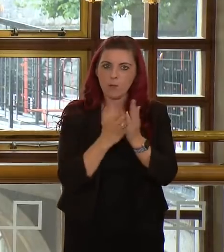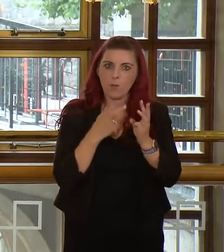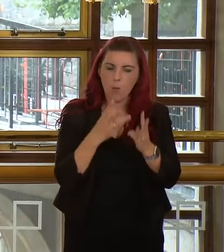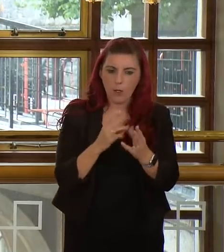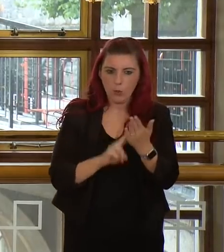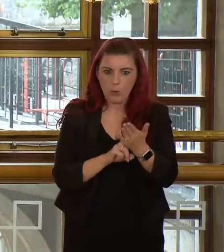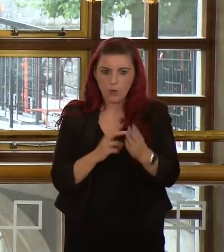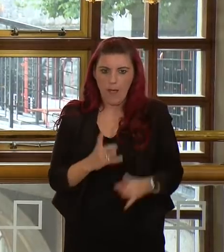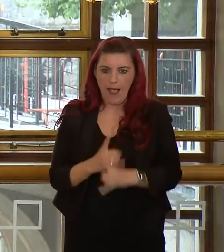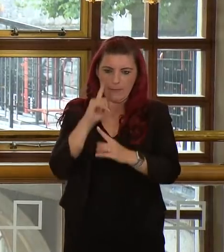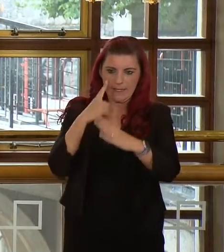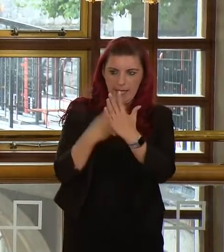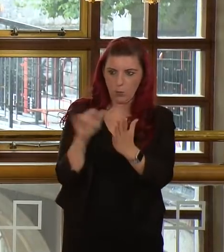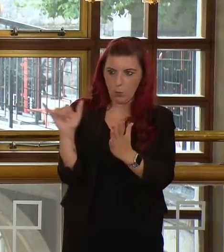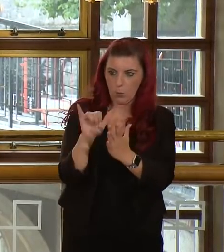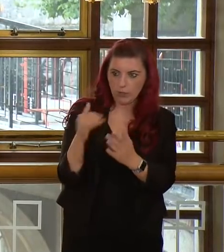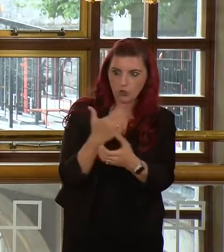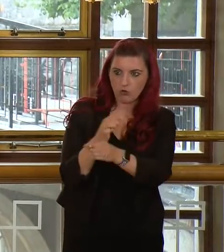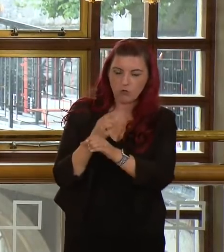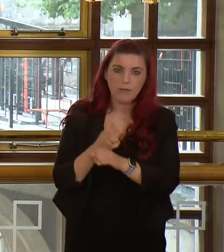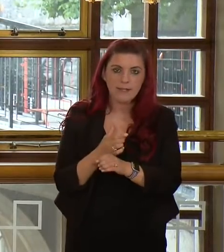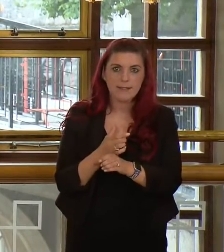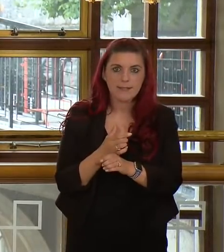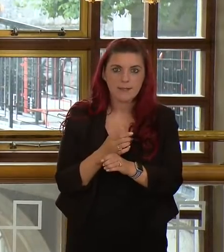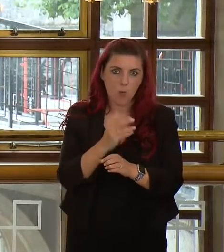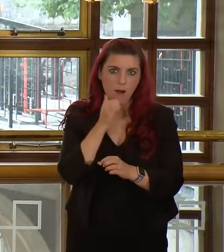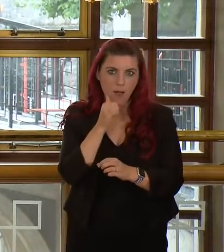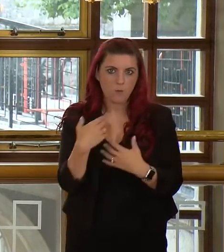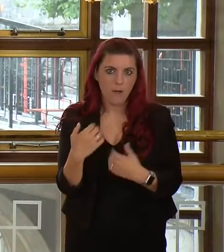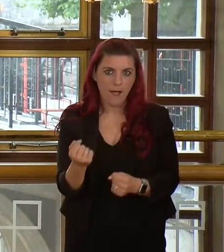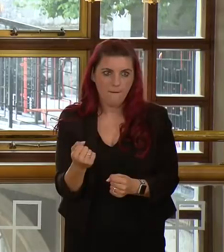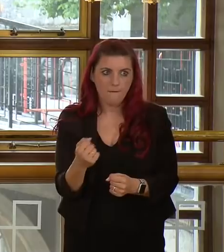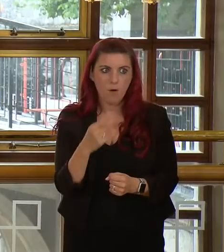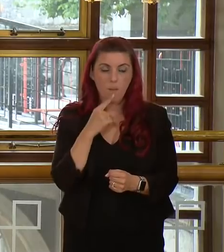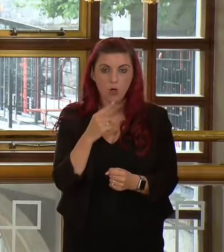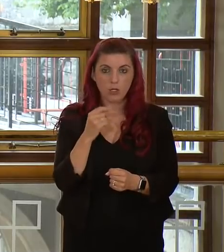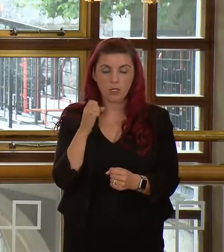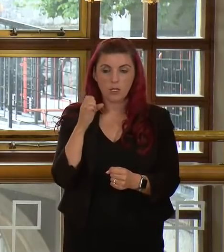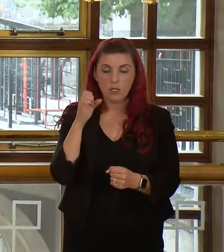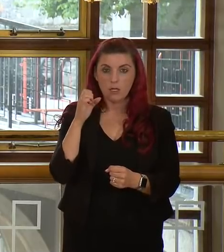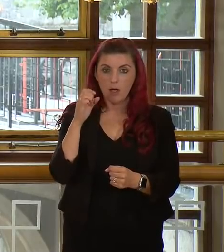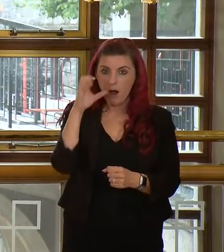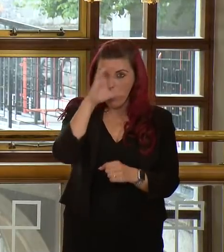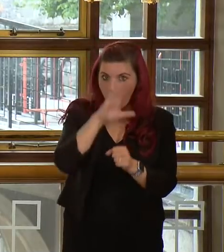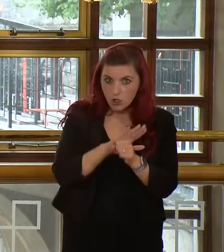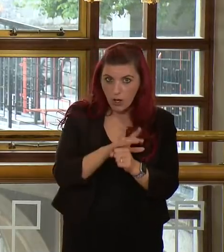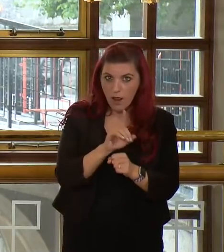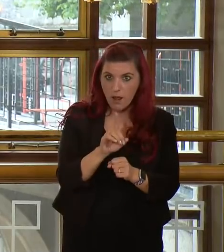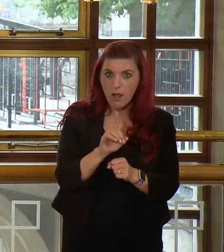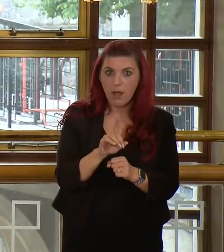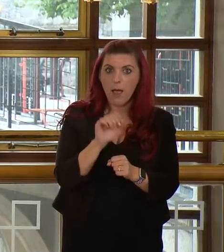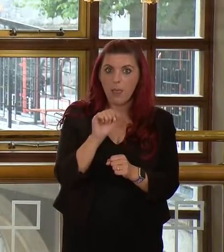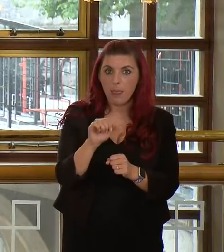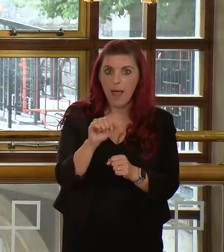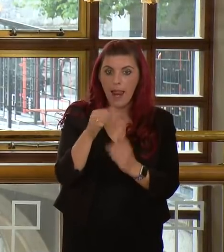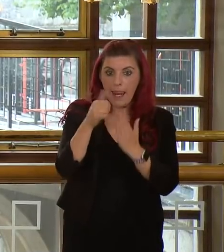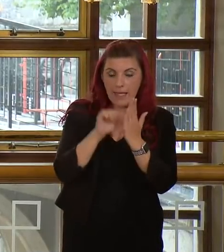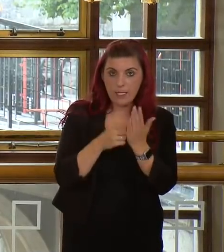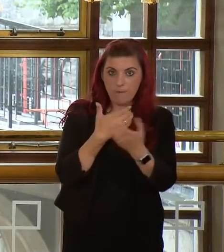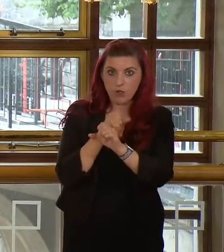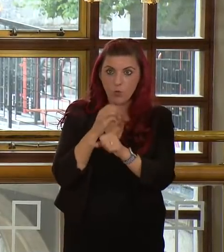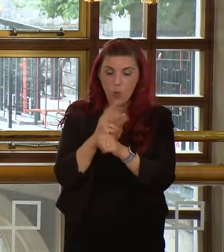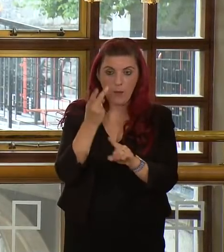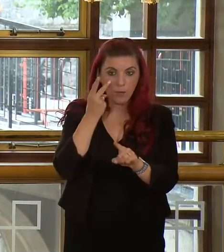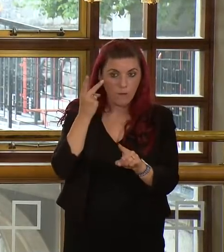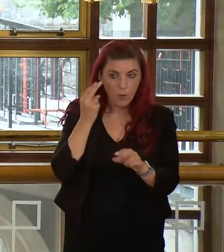to create that list of countries. But I do need to caution people that list of countries will be reviewed and will change and